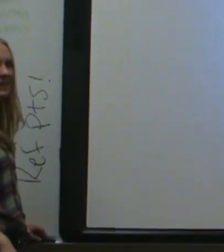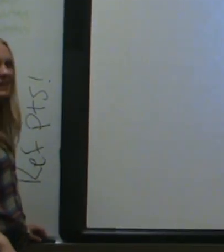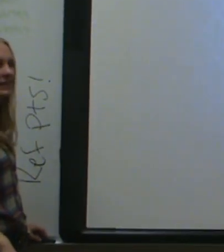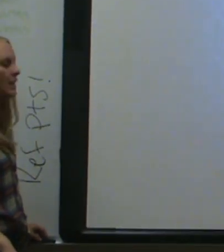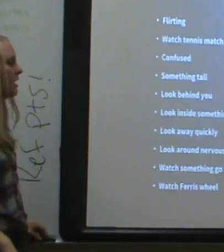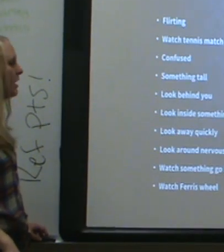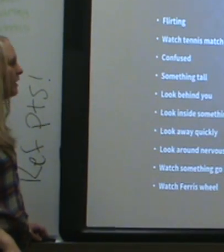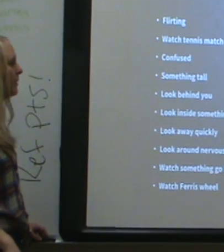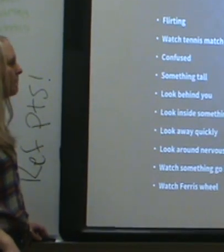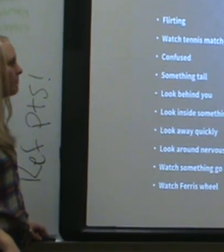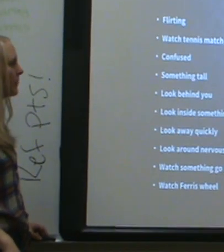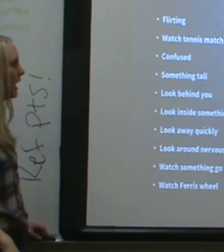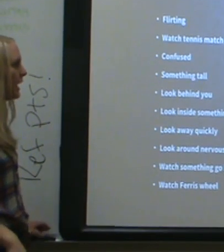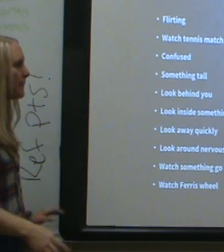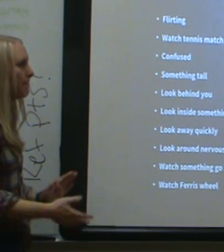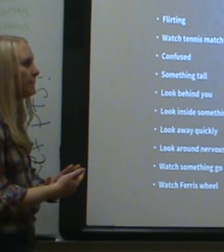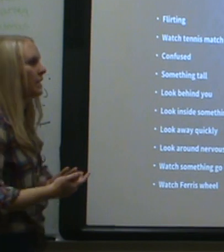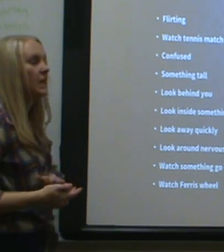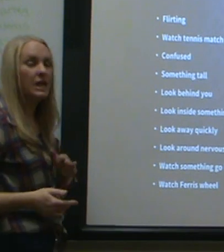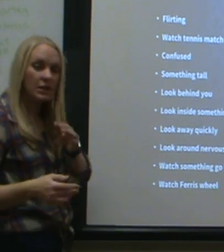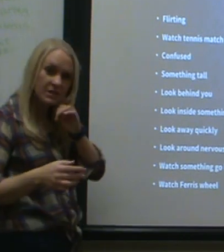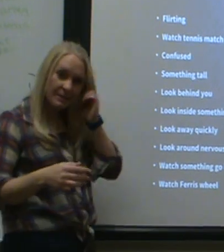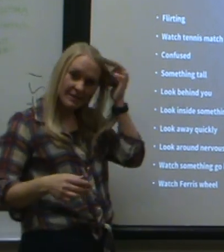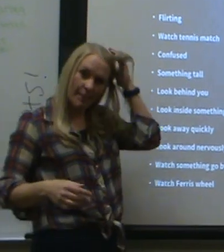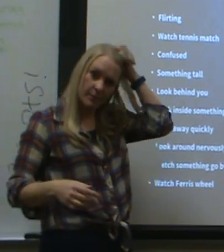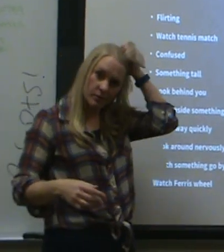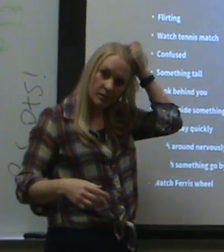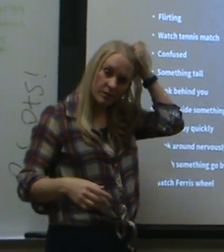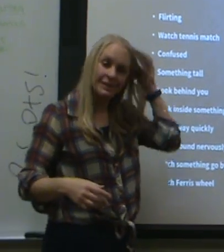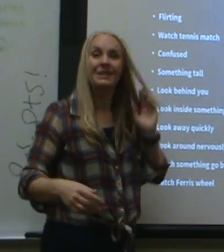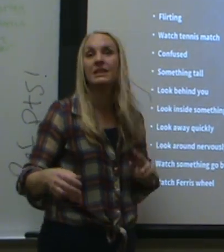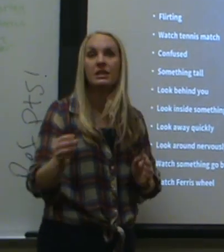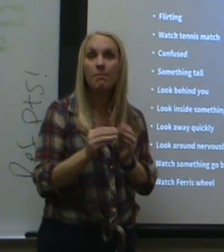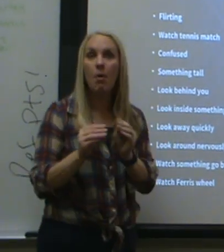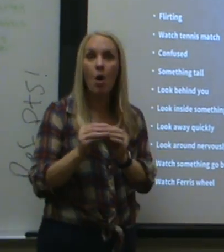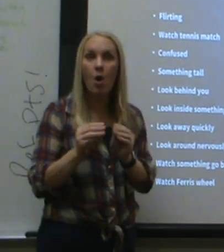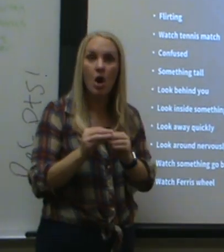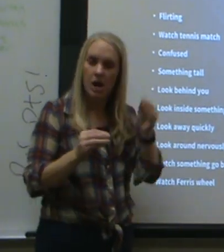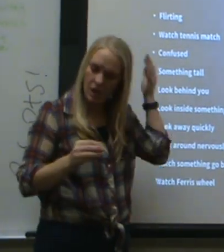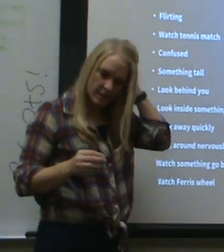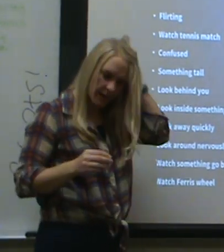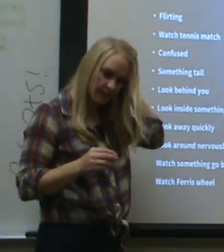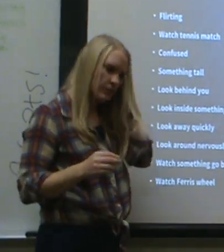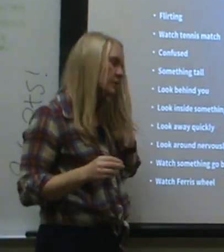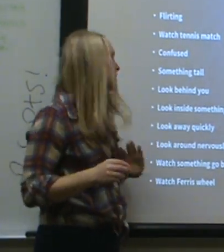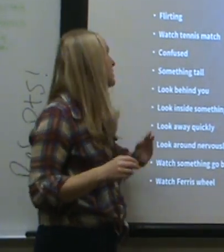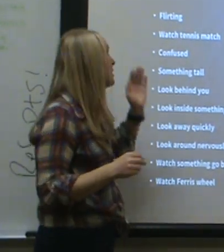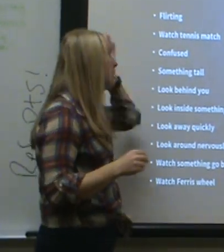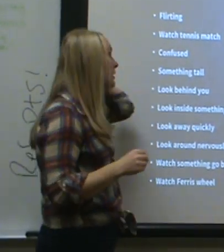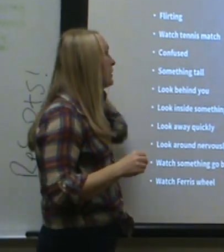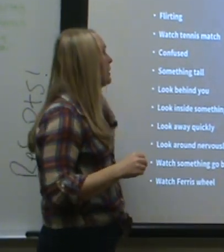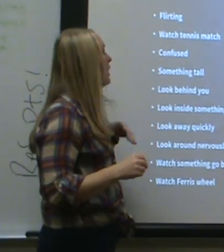Ling. Alright, here's some examples. Some more examples.